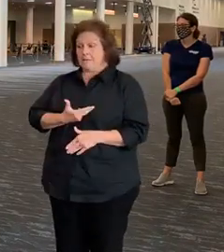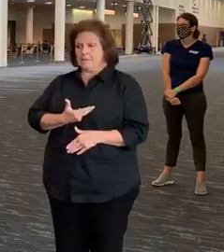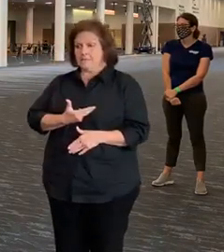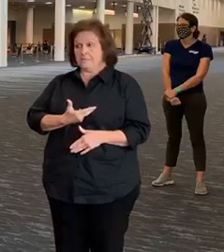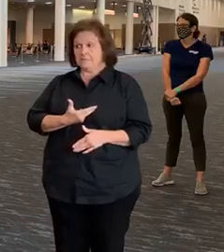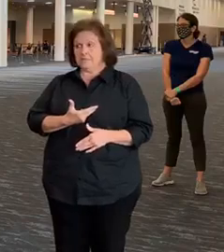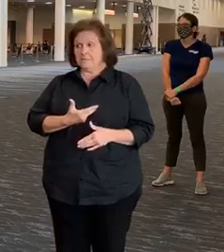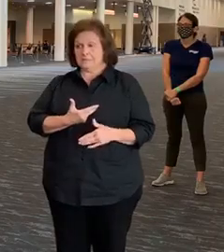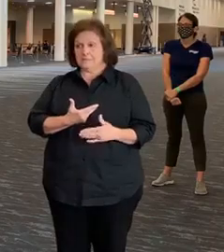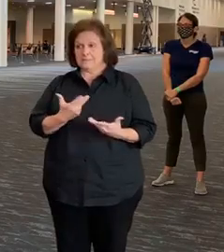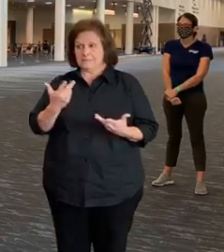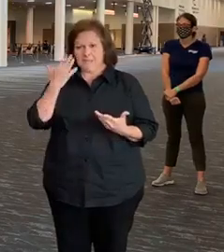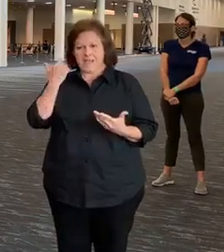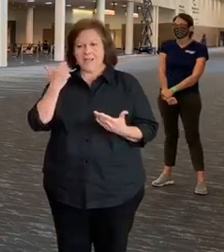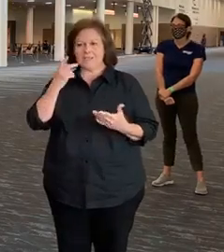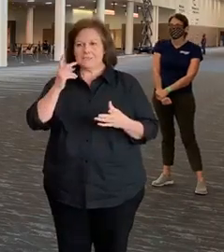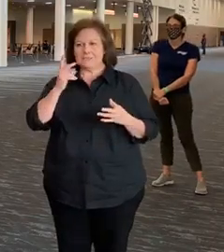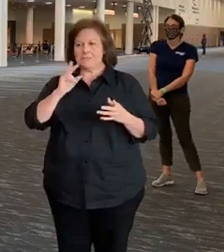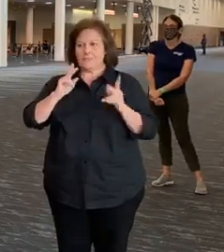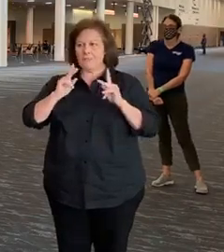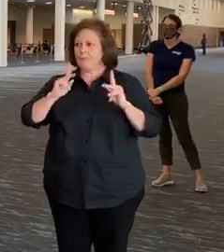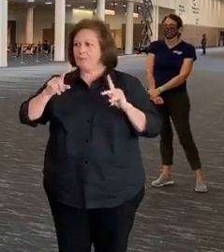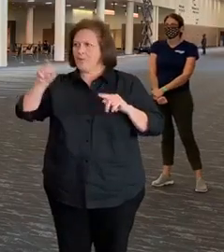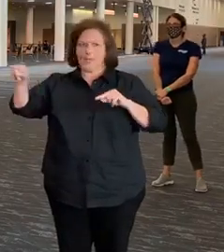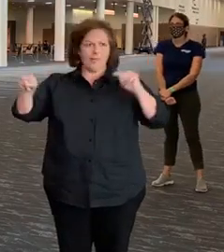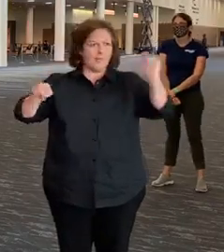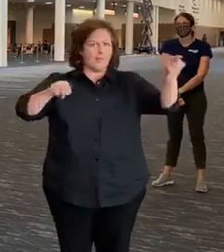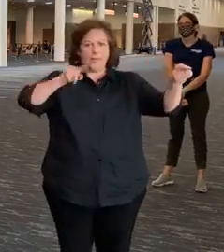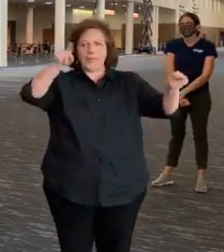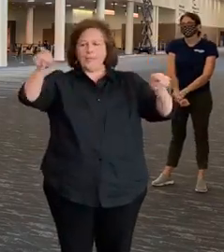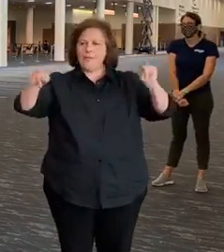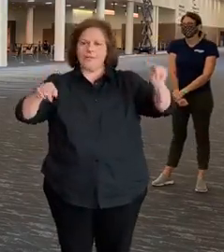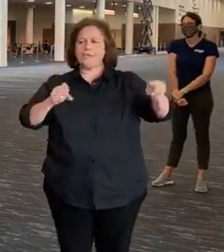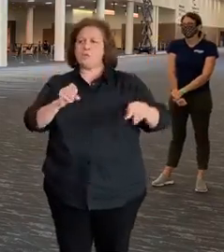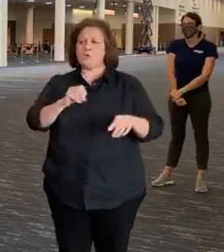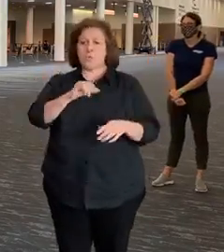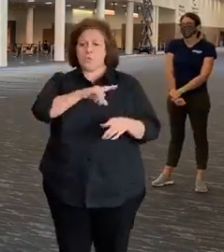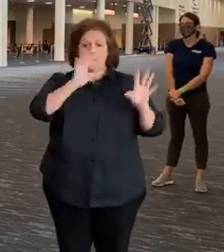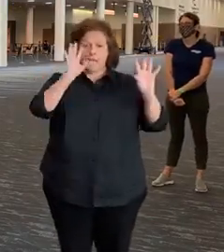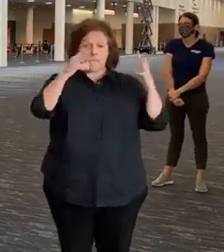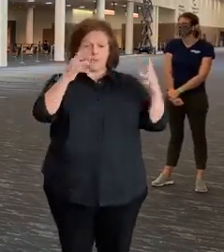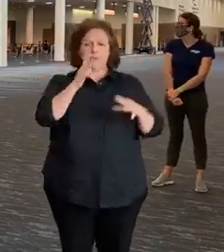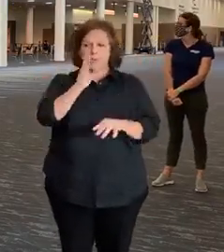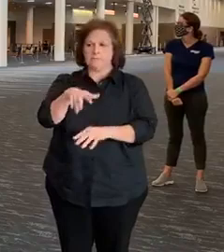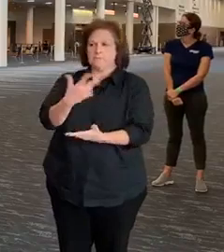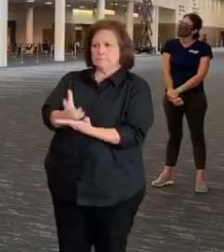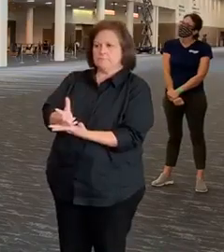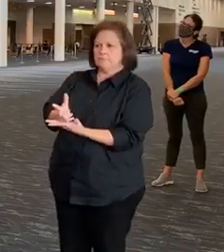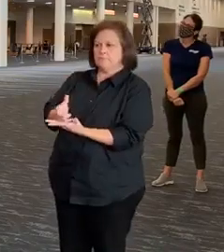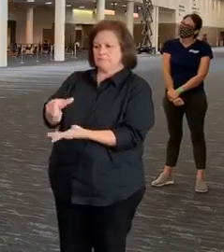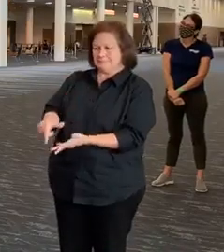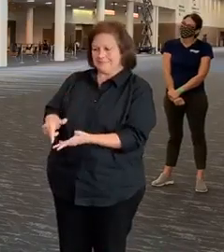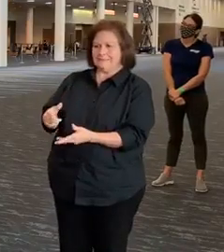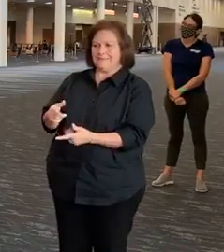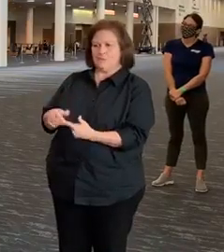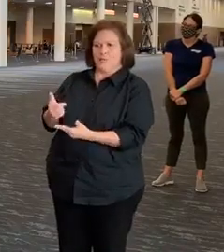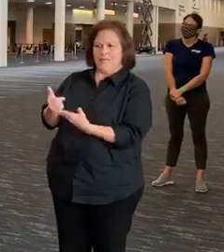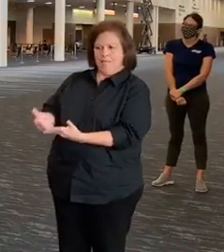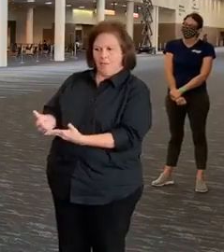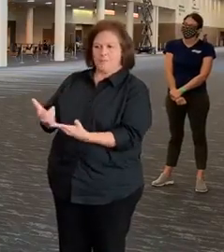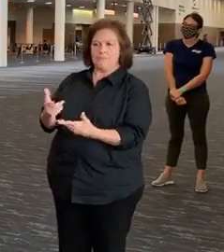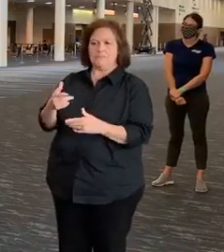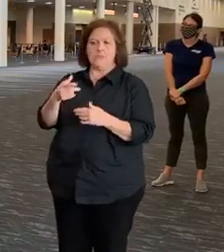saying, everything's kind of spread out with this sheltering. So it's going to provide kind of a level of care, I think, that will be in the